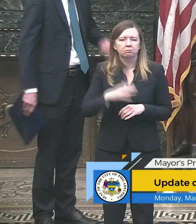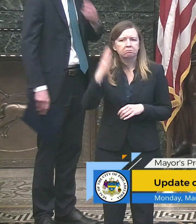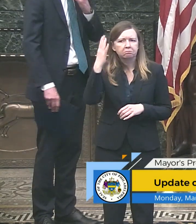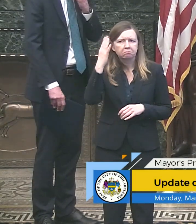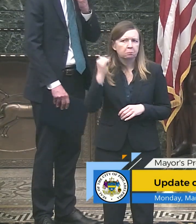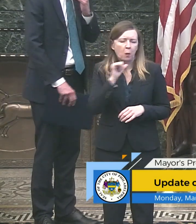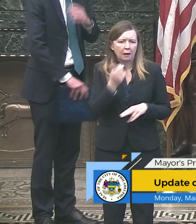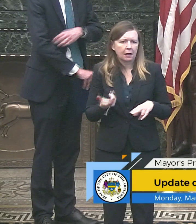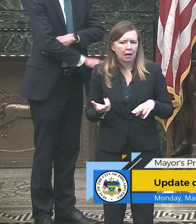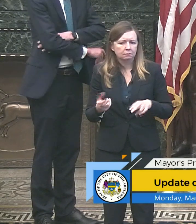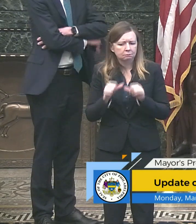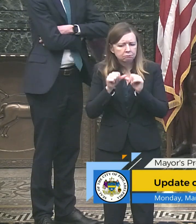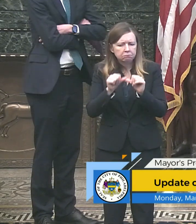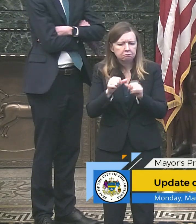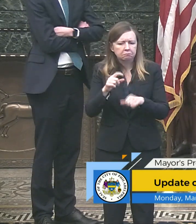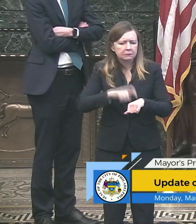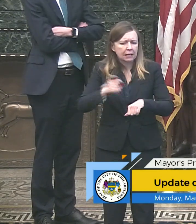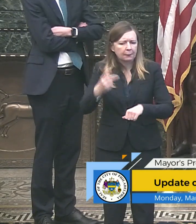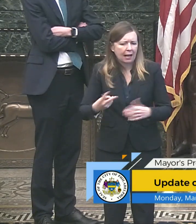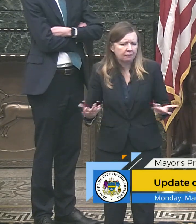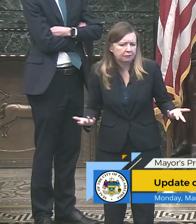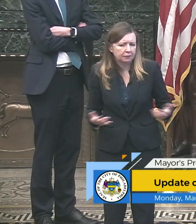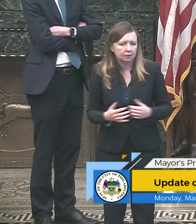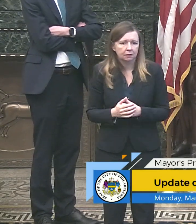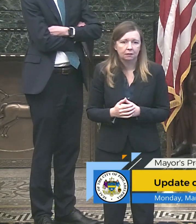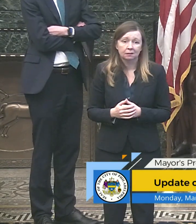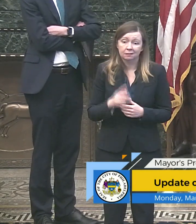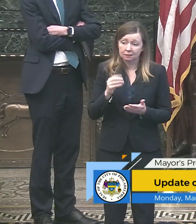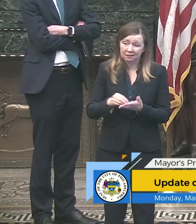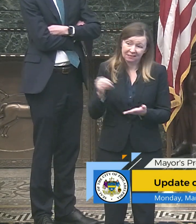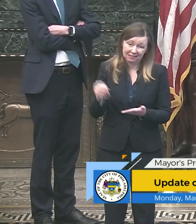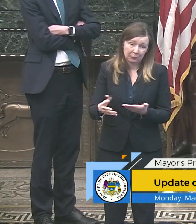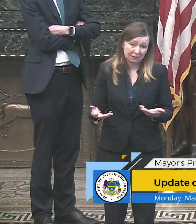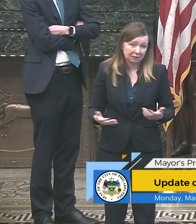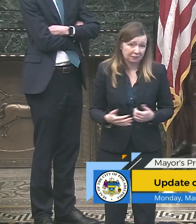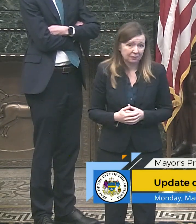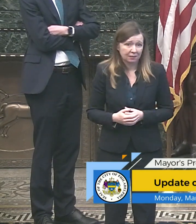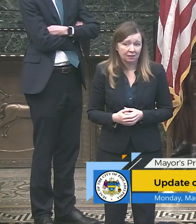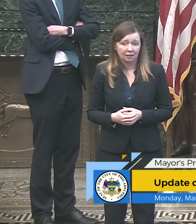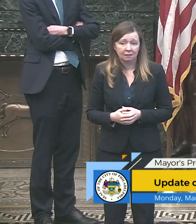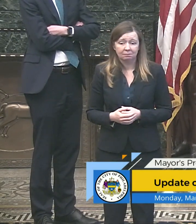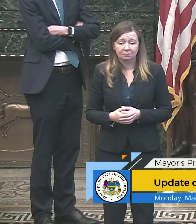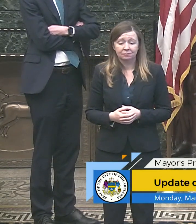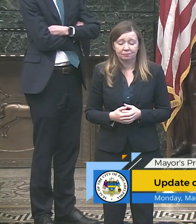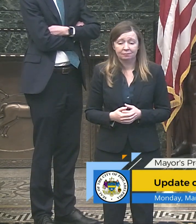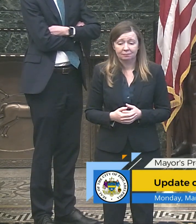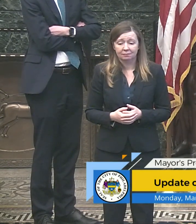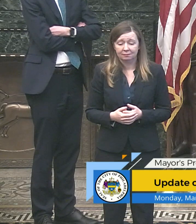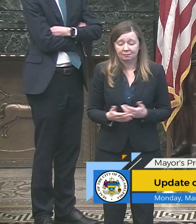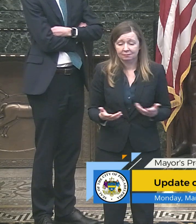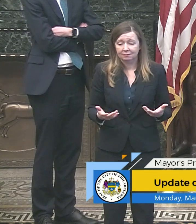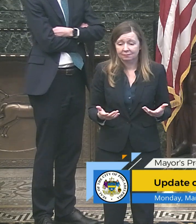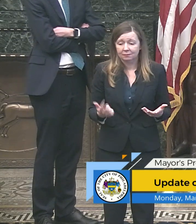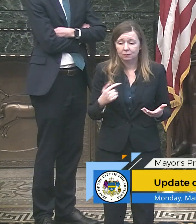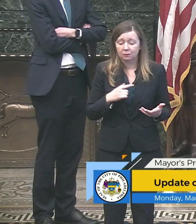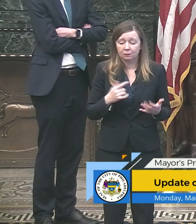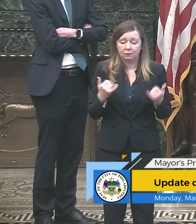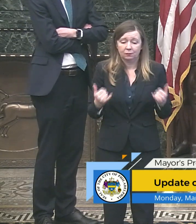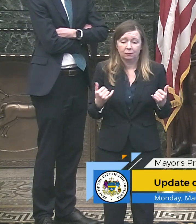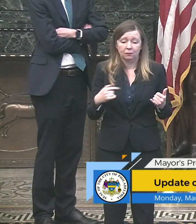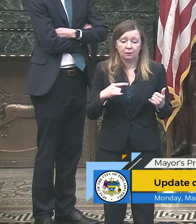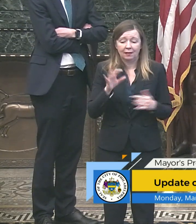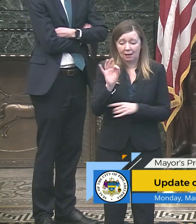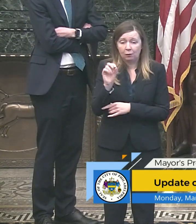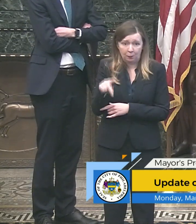not doing the time and a half anymore? It's very expensive, and we believe, and currently the